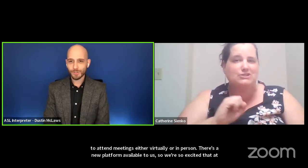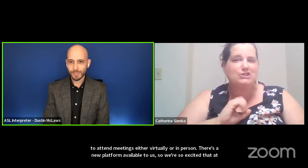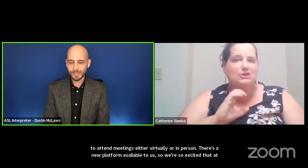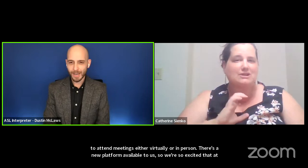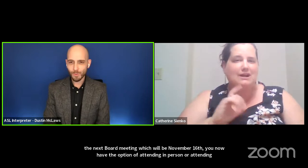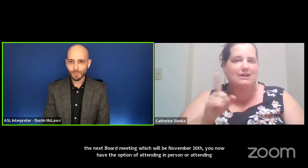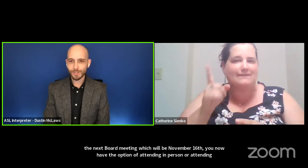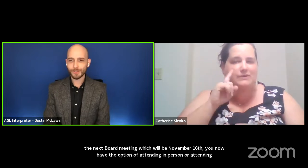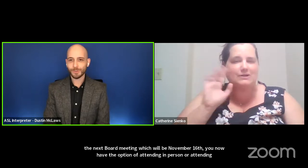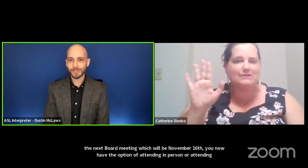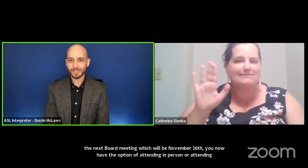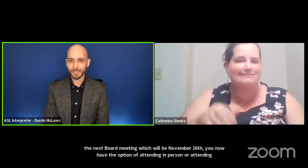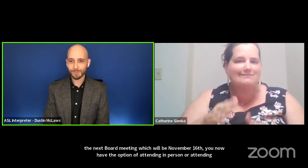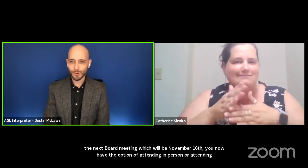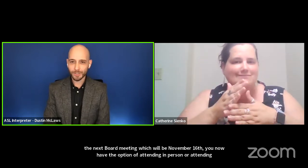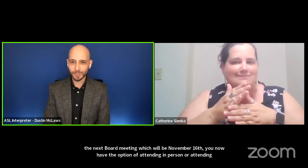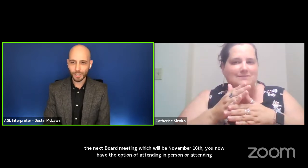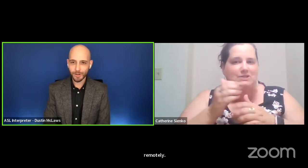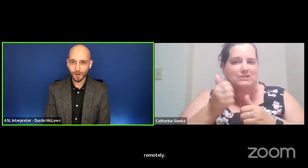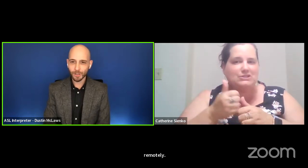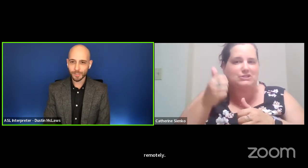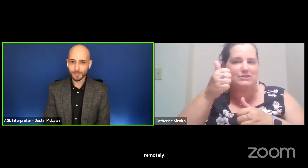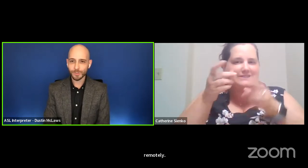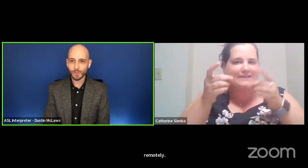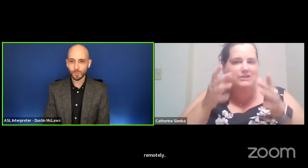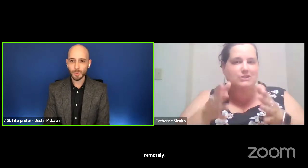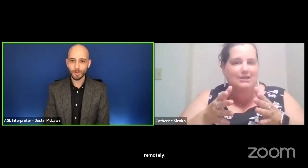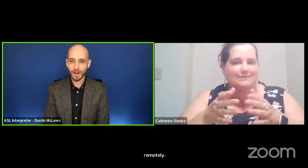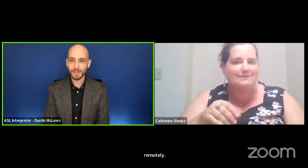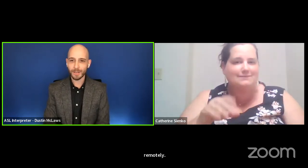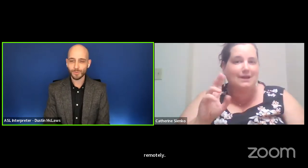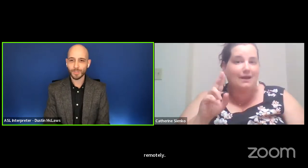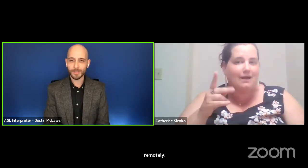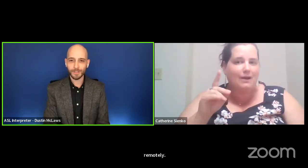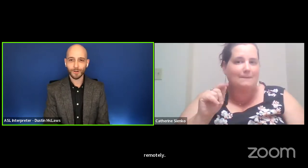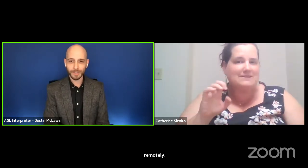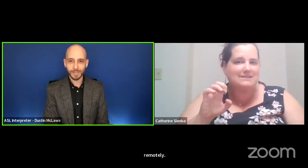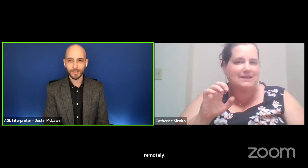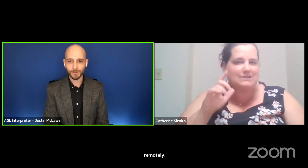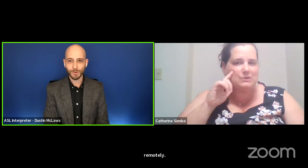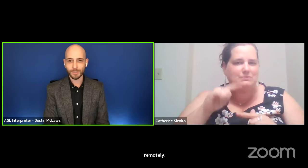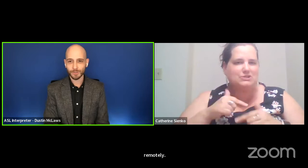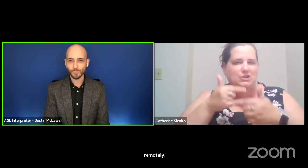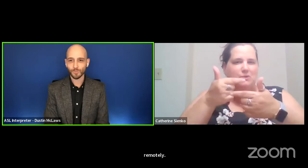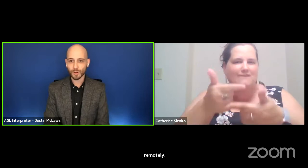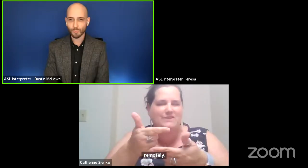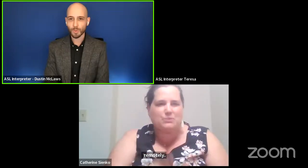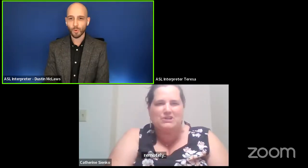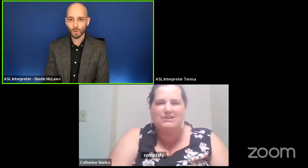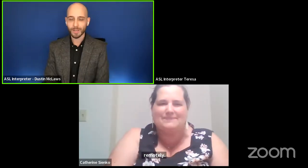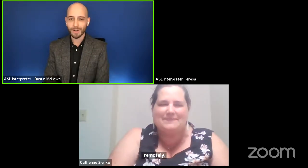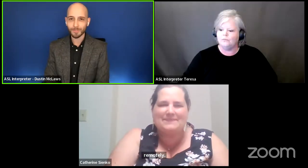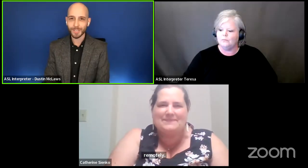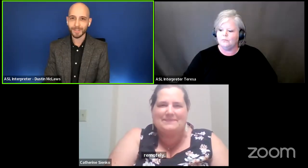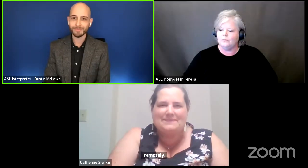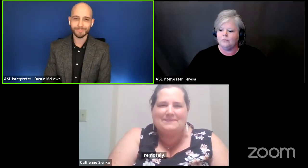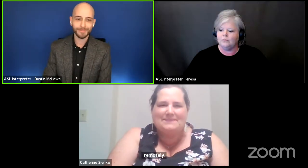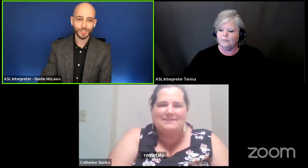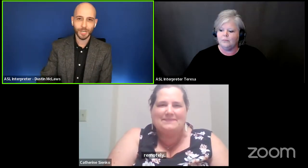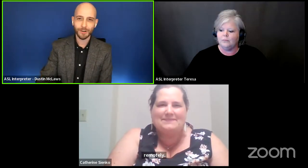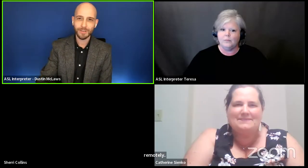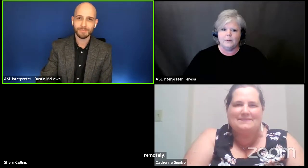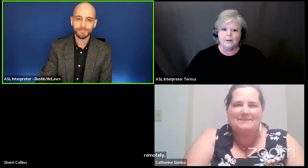I will now turn the time over to Executive Director Sherry Collins, who will be providing us with her Executive Director report and